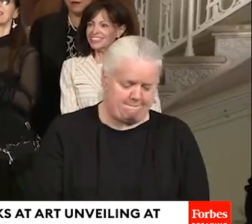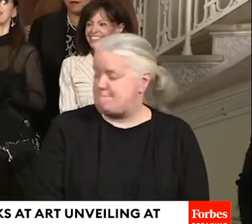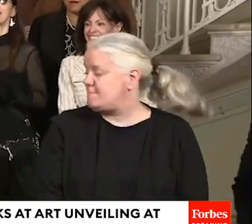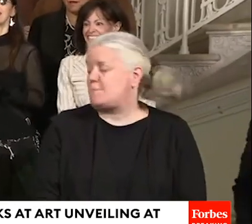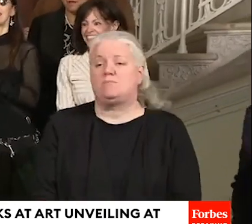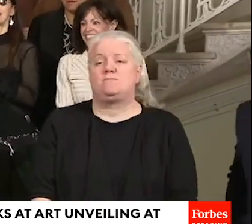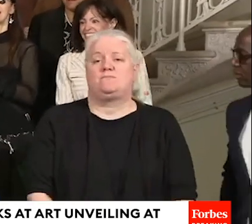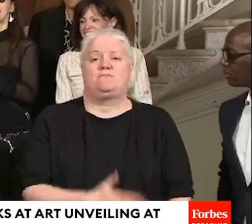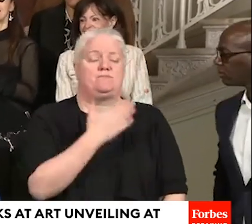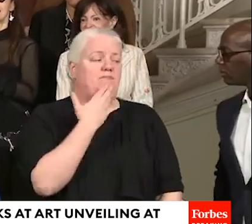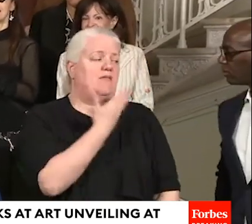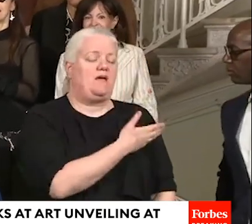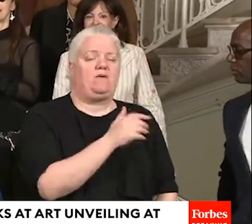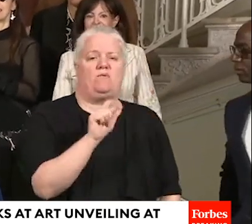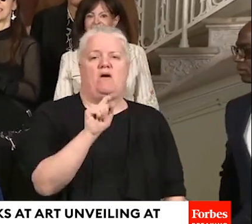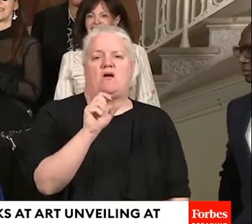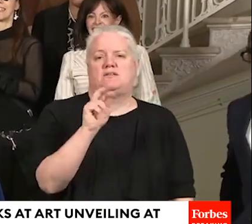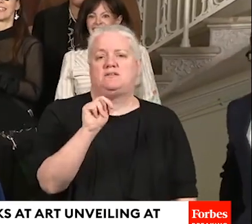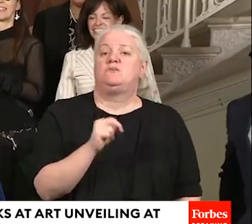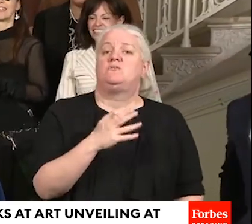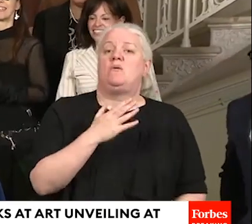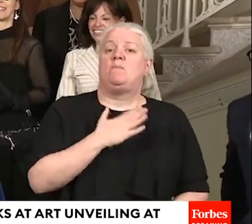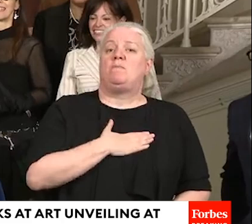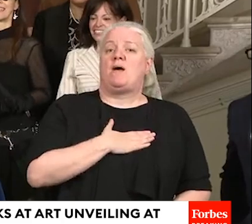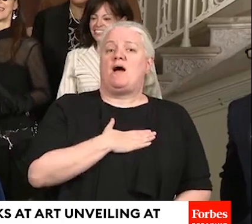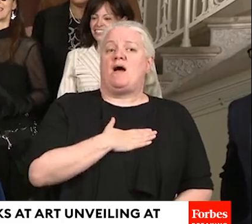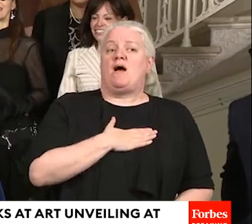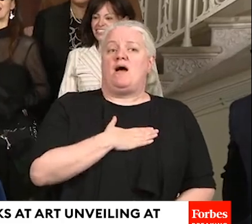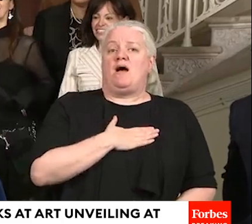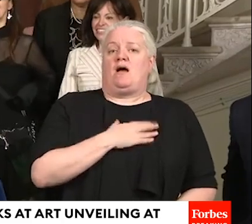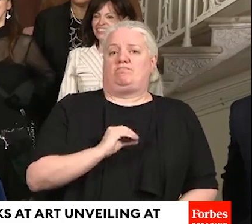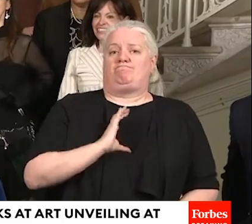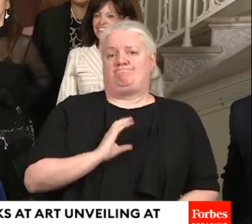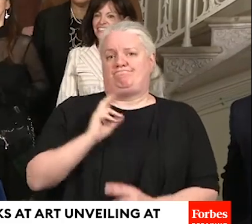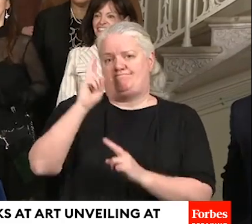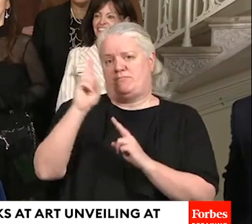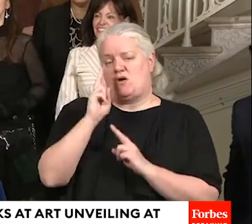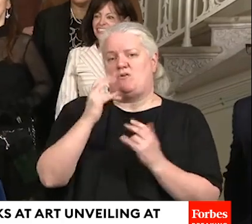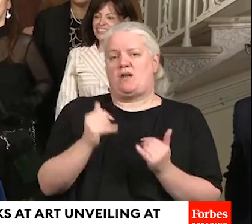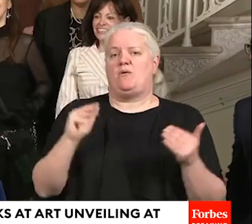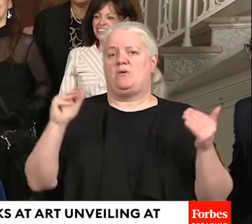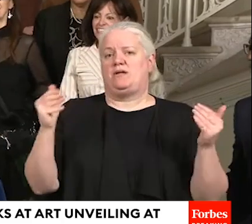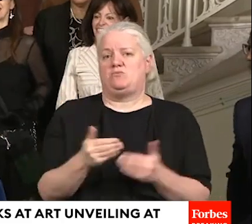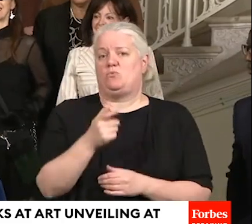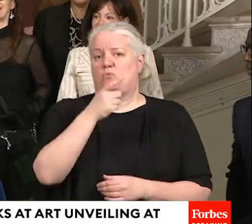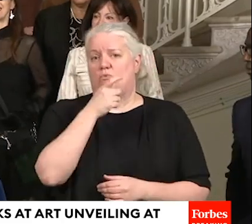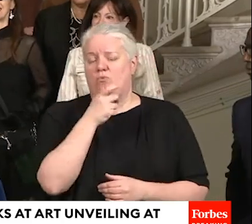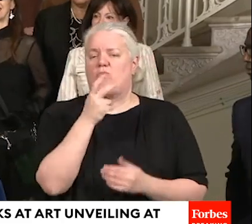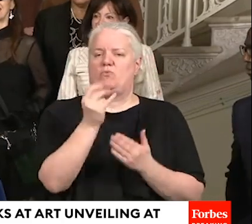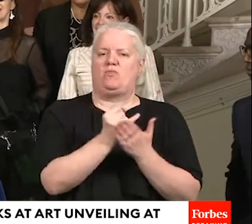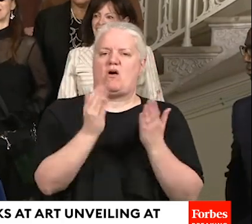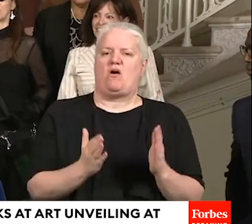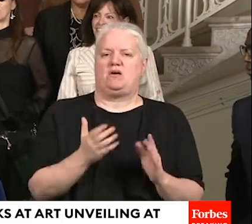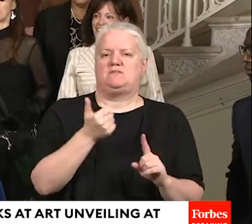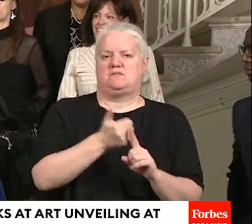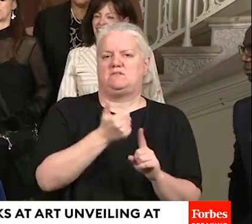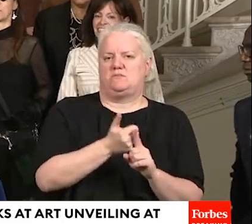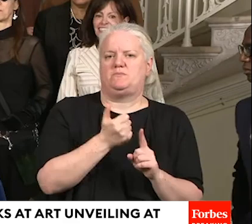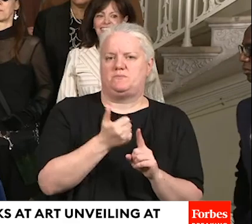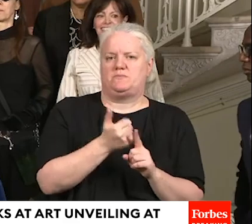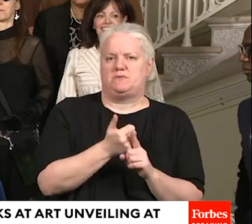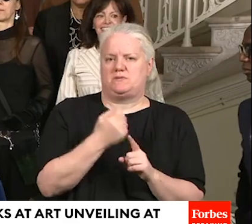Thank you, Alton. Now it is my honor to introduce and have speak to all of us the artist responsible for